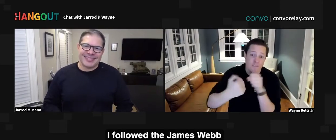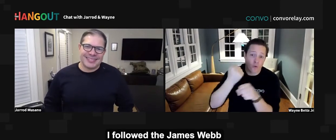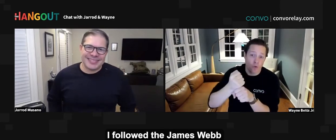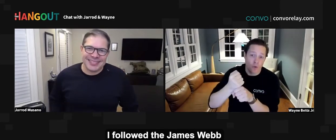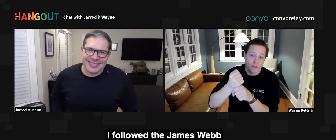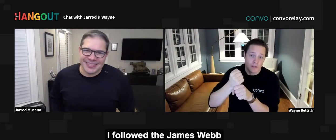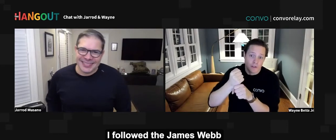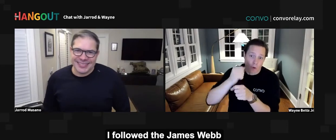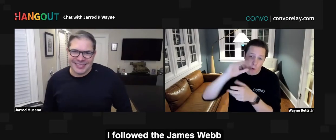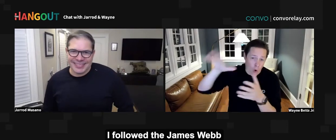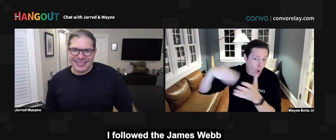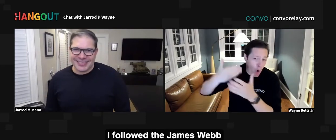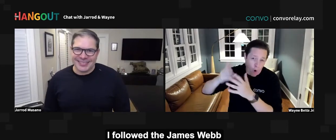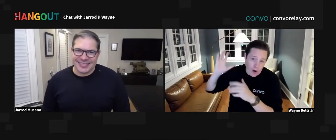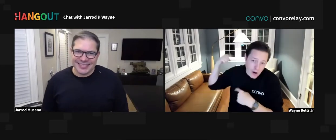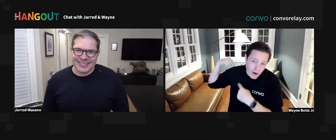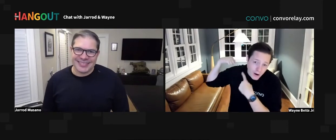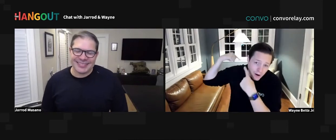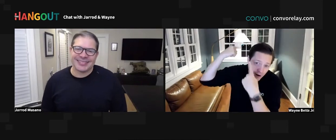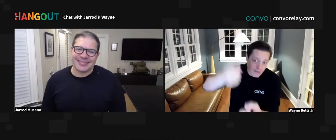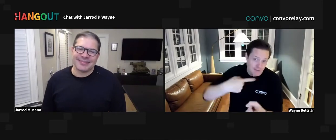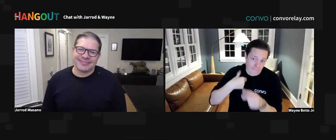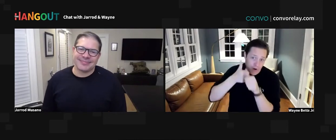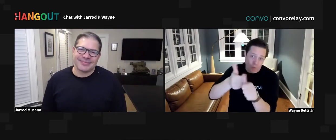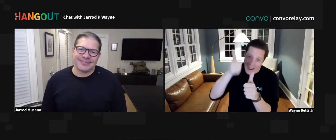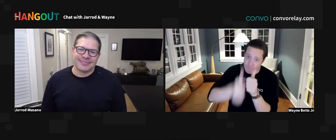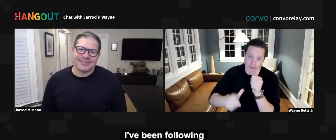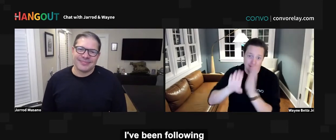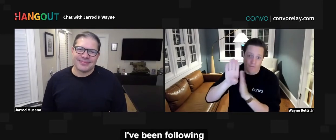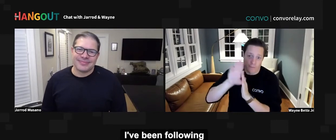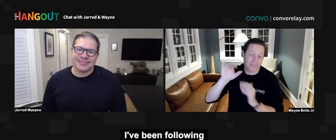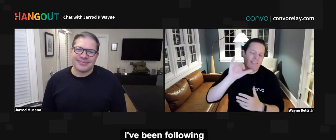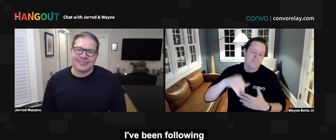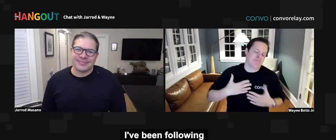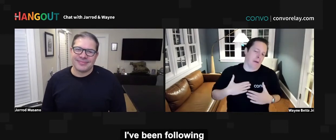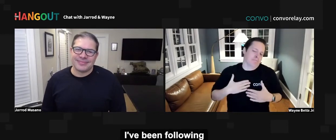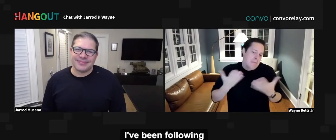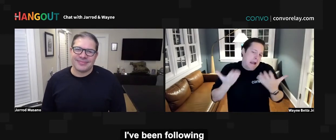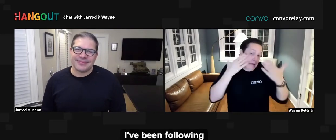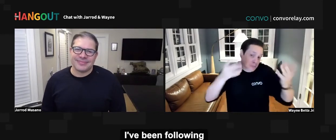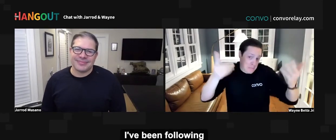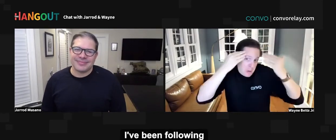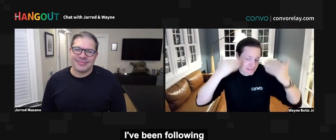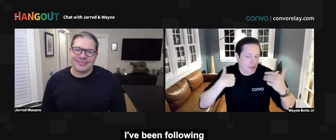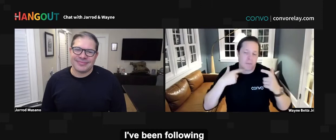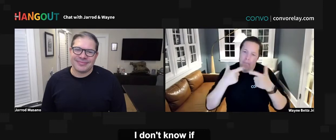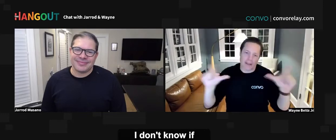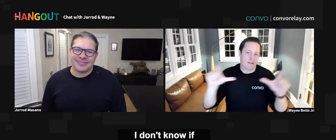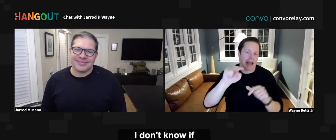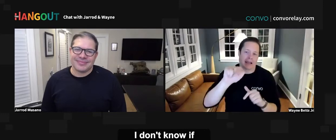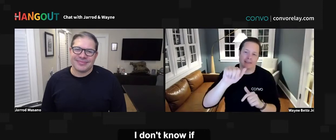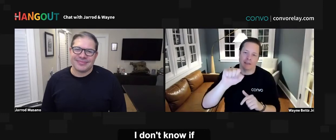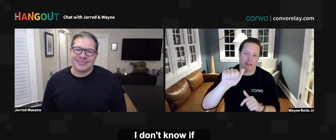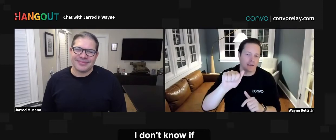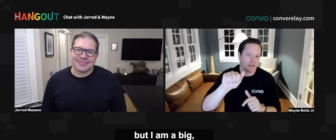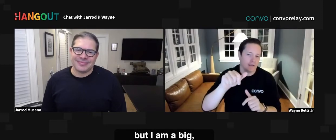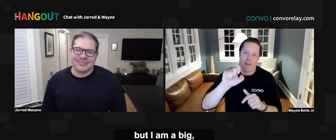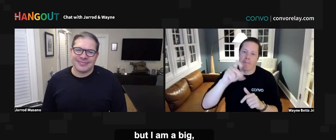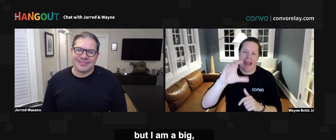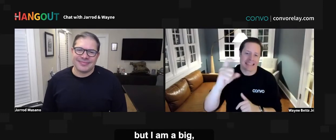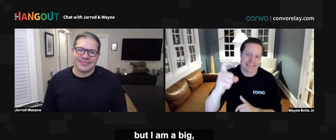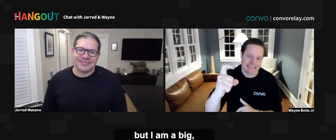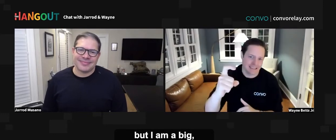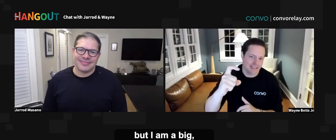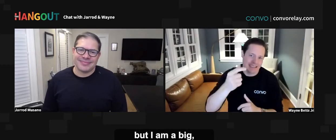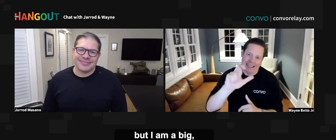Webb launch, 5 years, just that whole story. I've been following every development. I don't know if anybody knows that, but